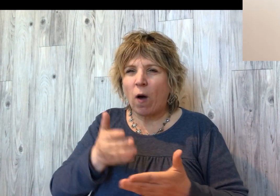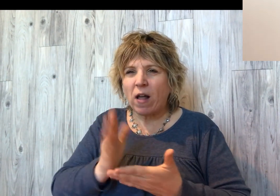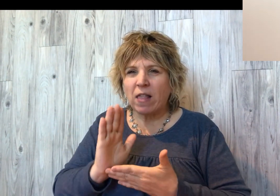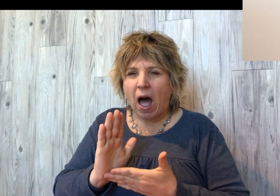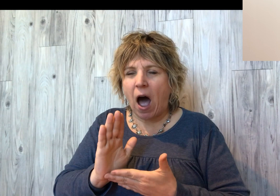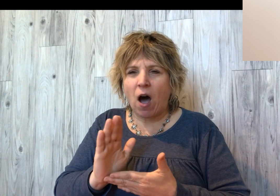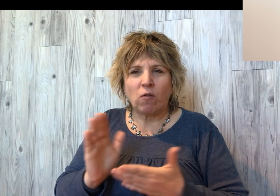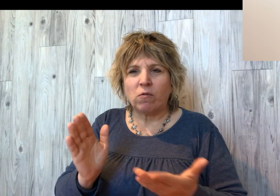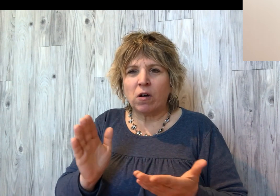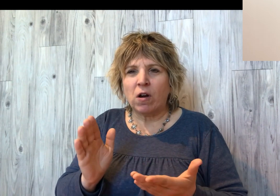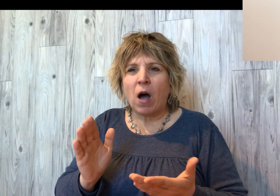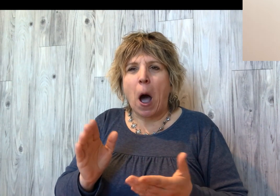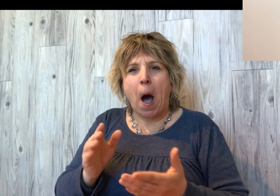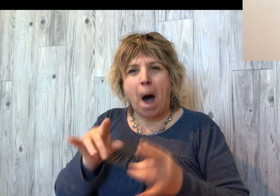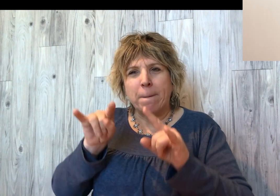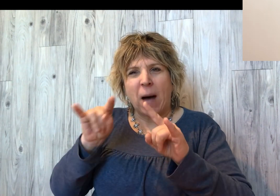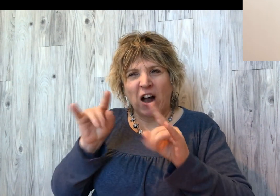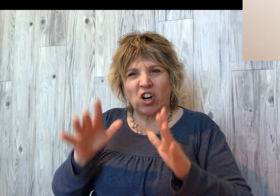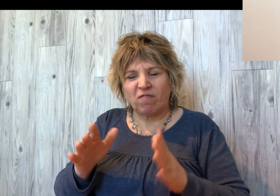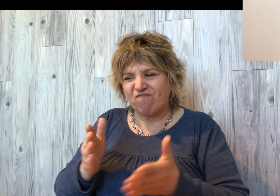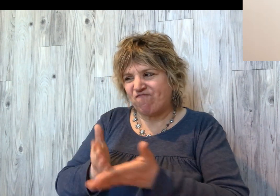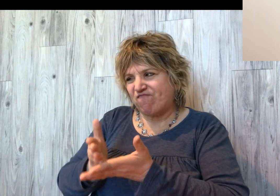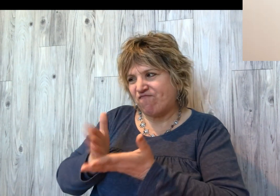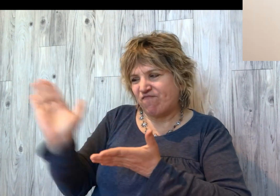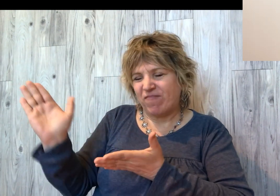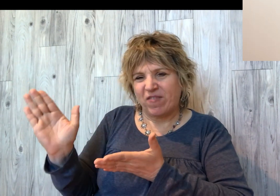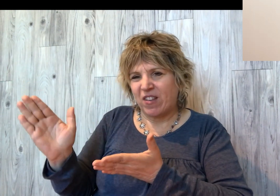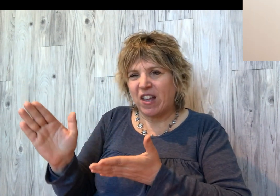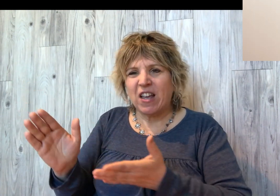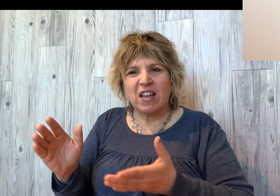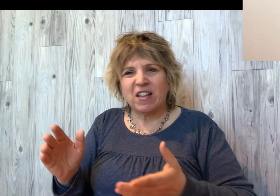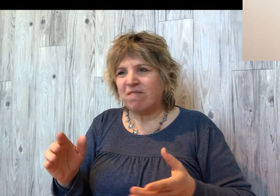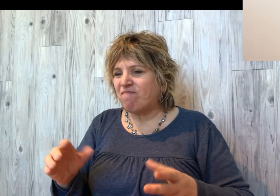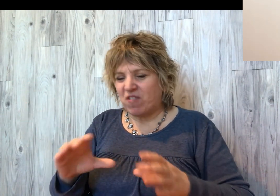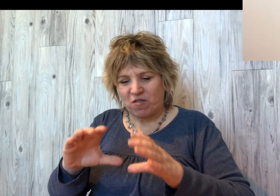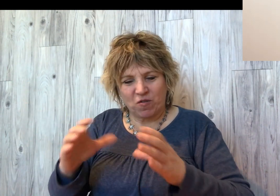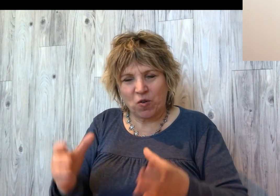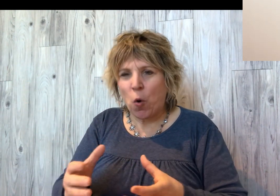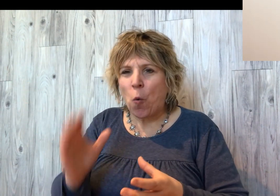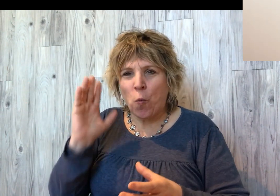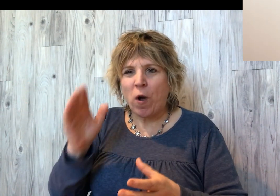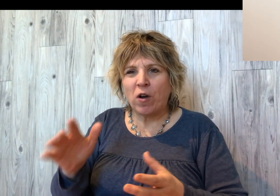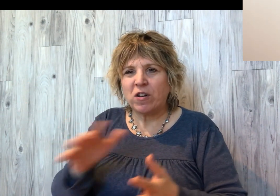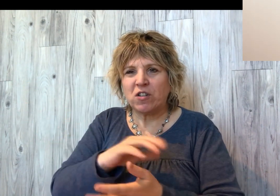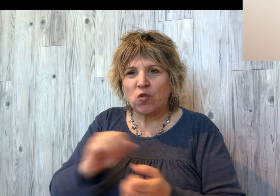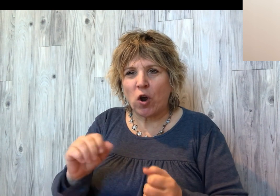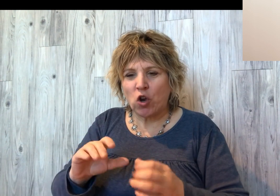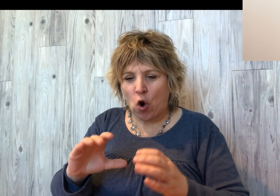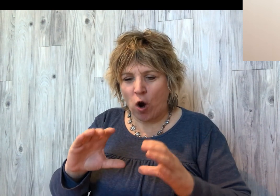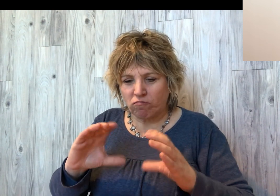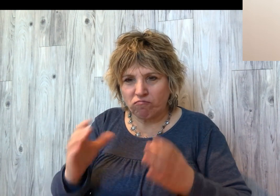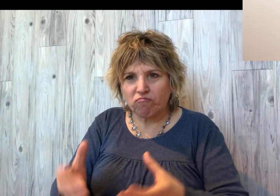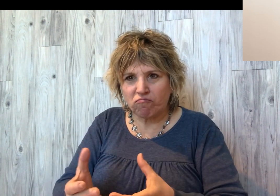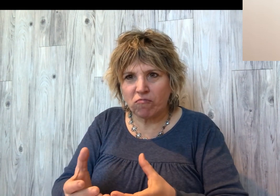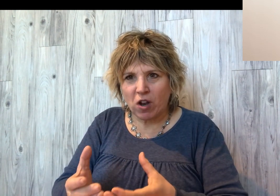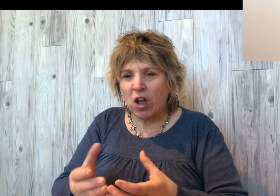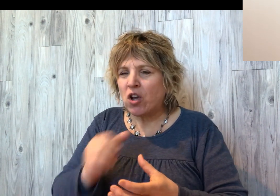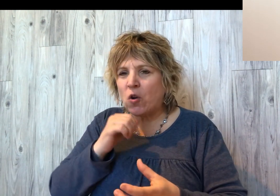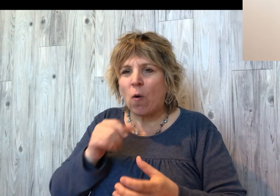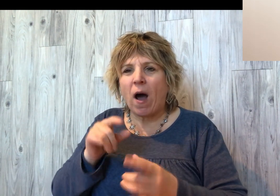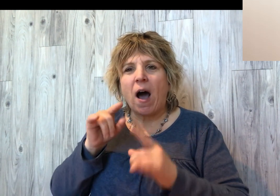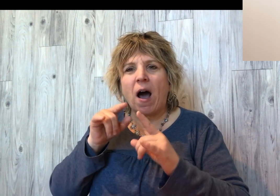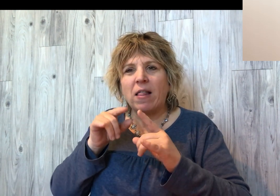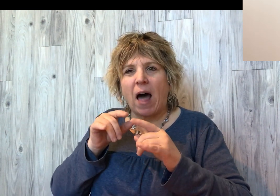a mocker to be in your inner circle. Don't allow mockers to be in your heart crew. They'll destroy your heart crew. Don't allow mockers